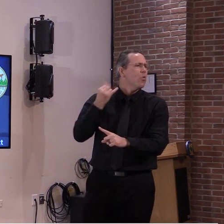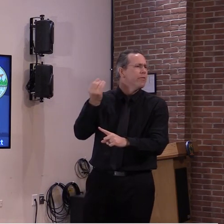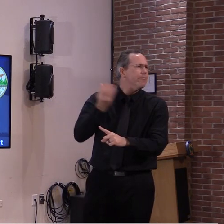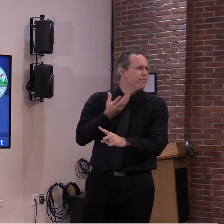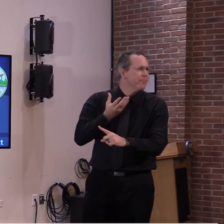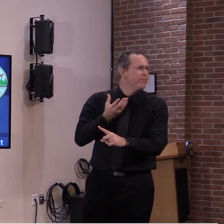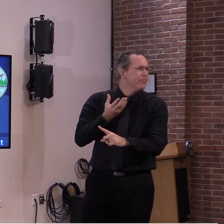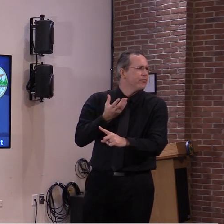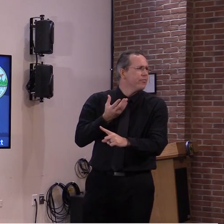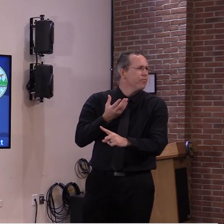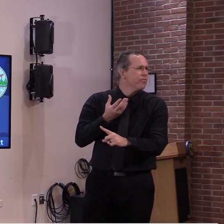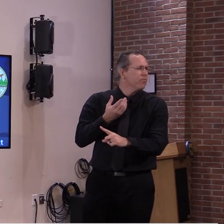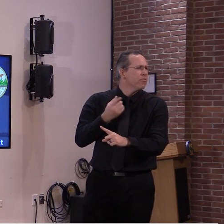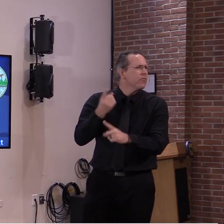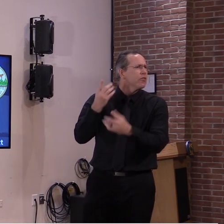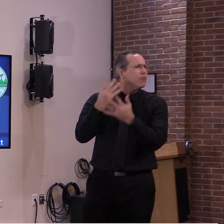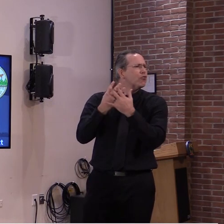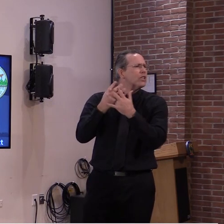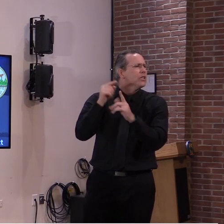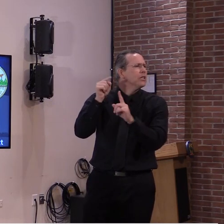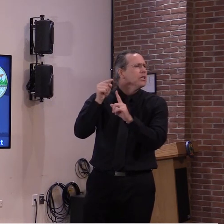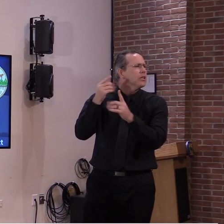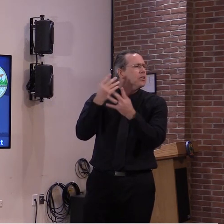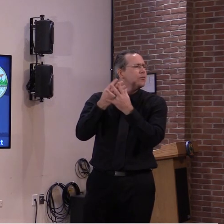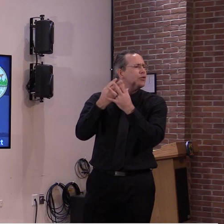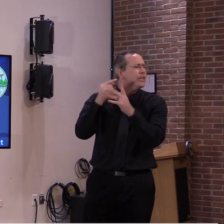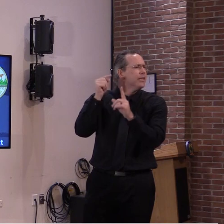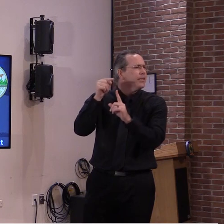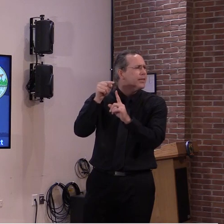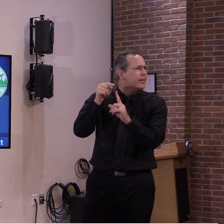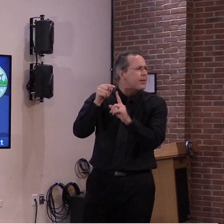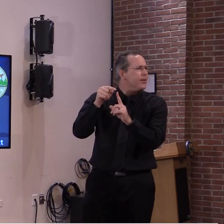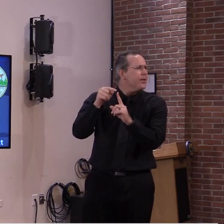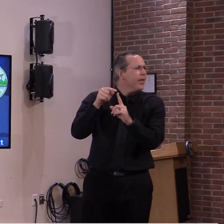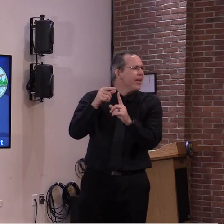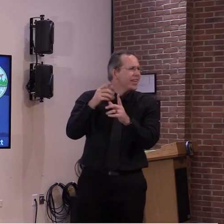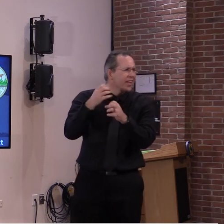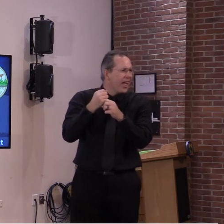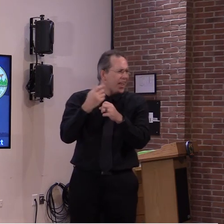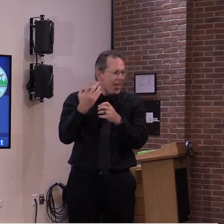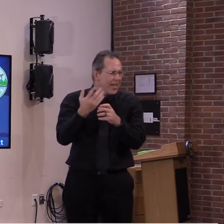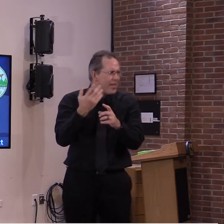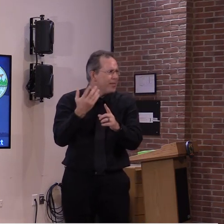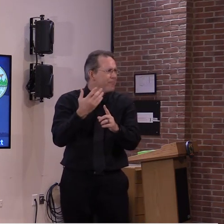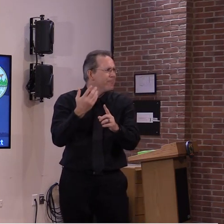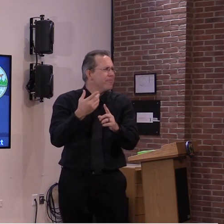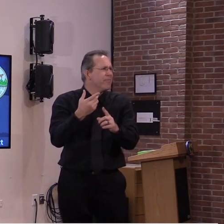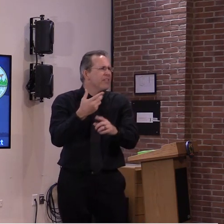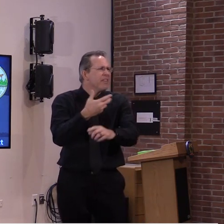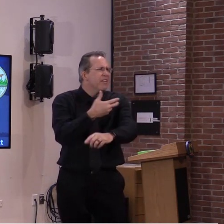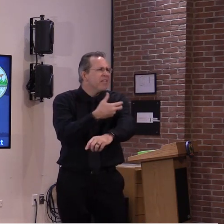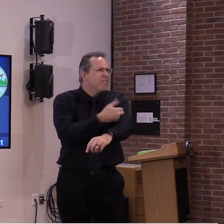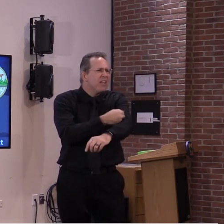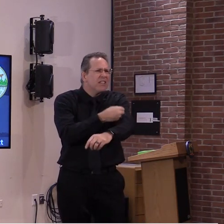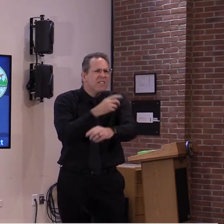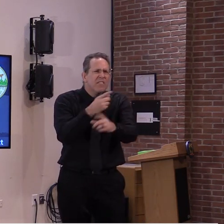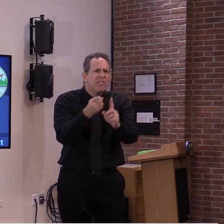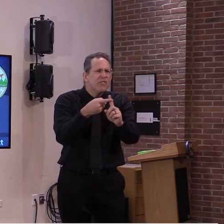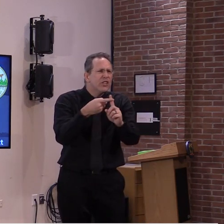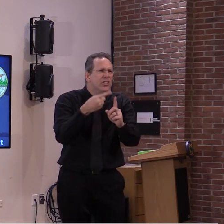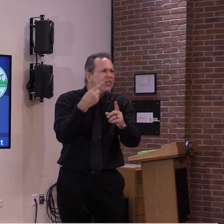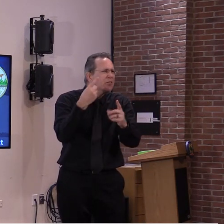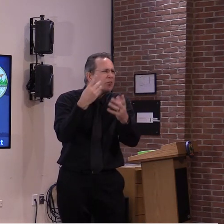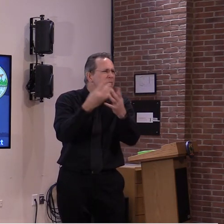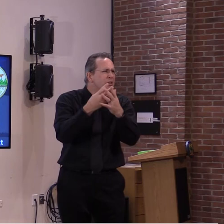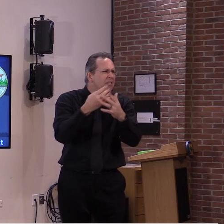getting, I don't know, what do you call it, first in line. Do we have that big of an elderly prisoner population